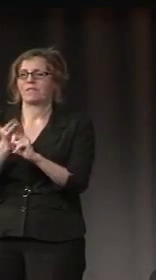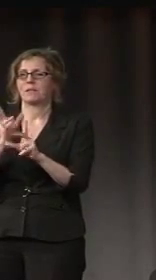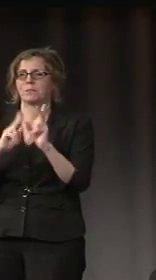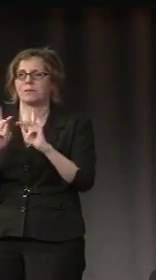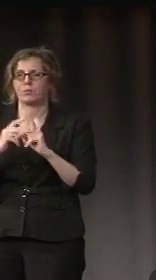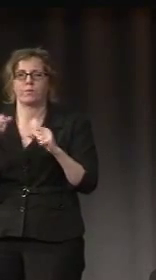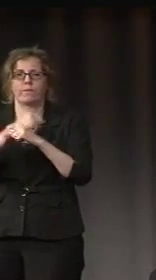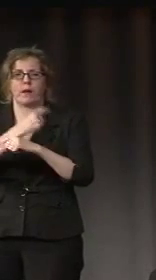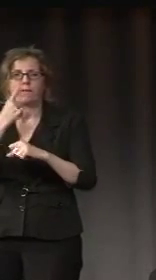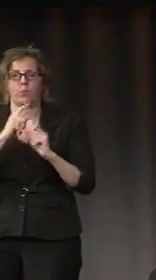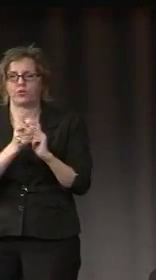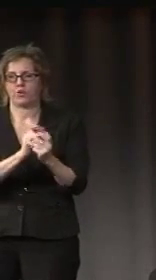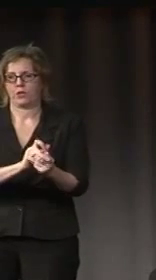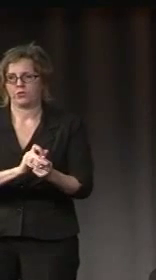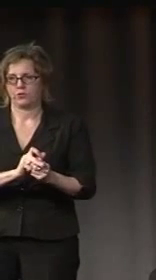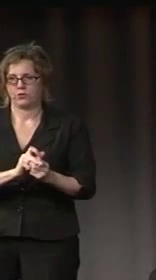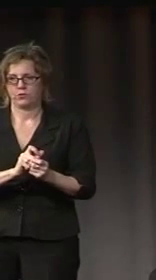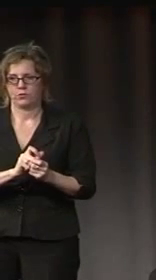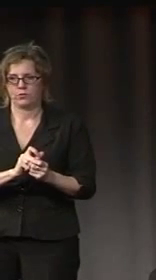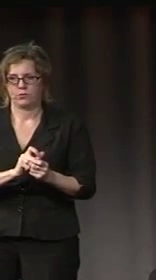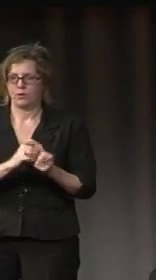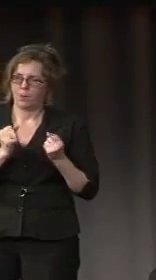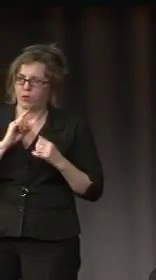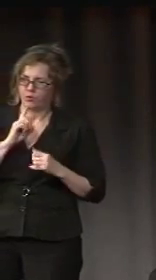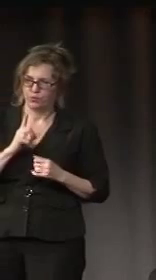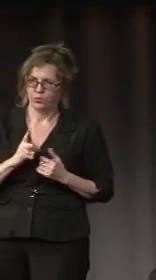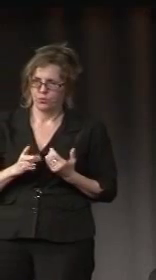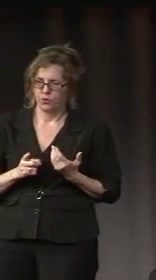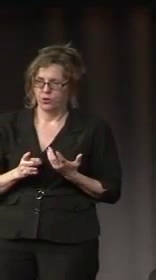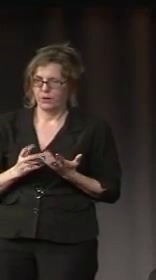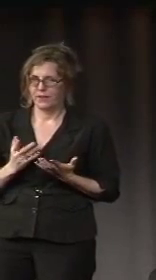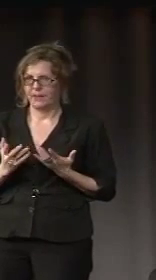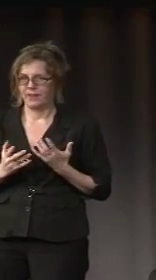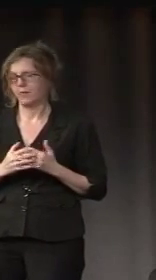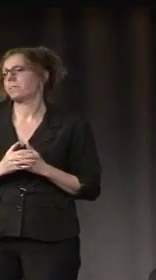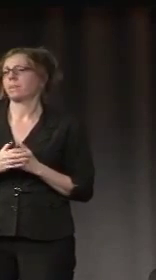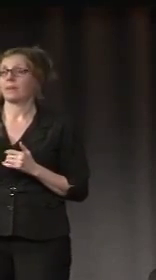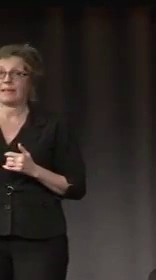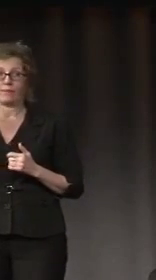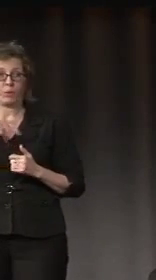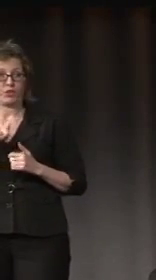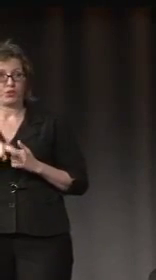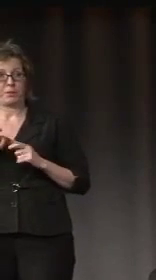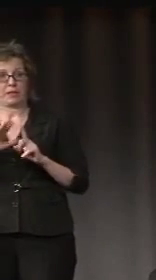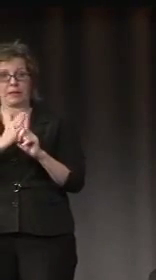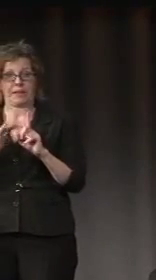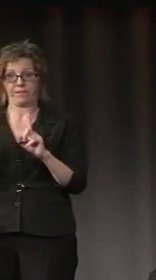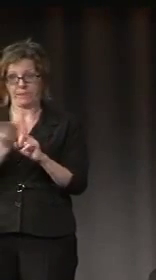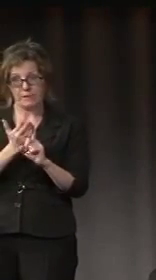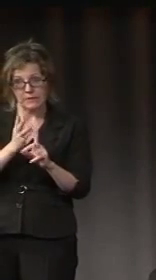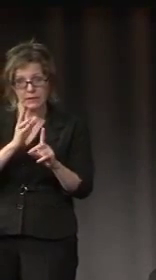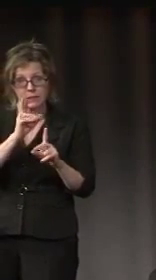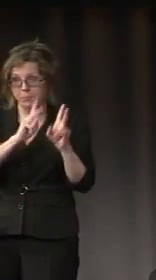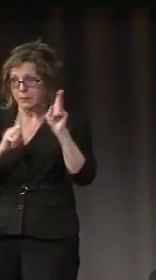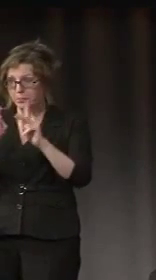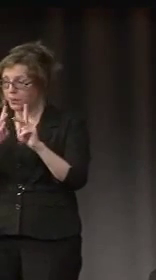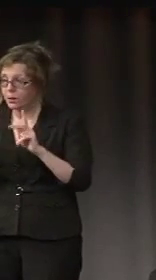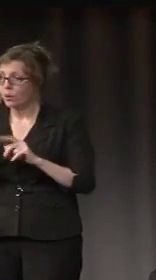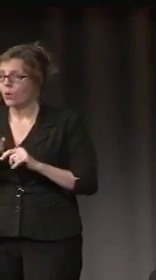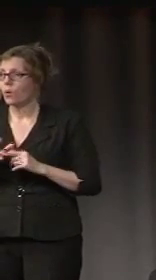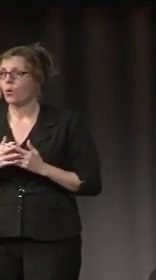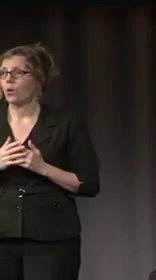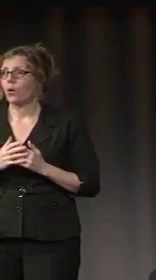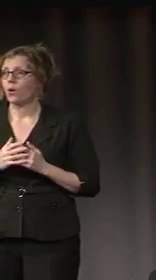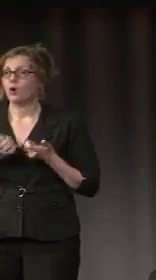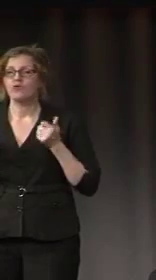changes. I'm not sure whether it will be, you know, convincing people or trying to make everybody